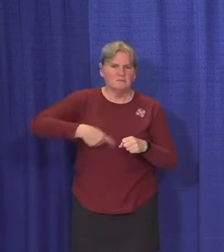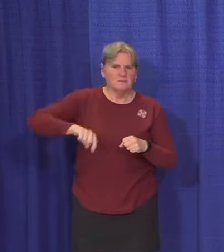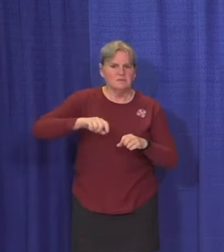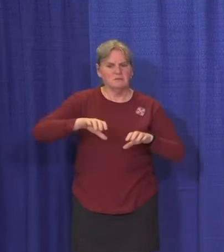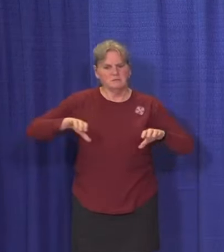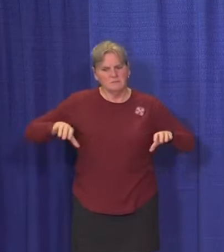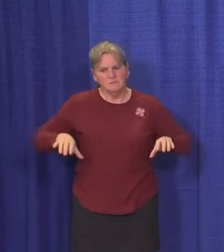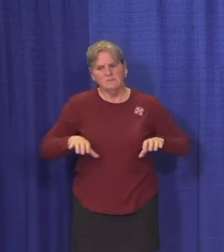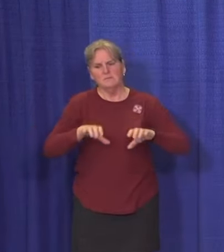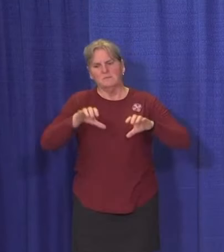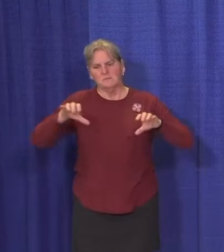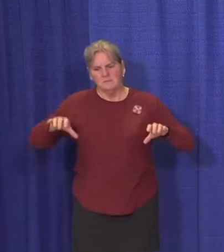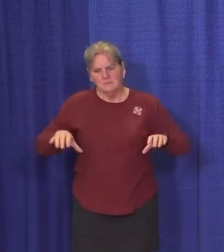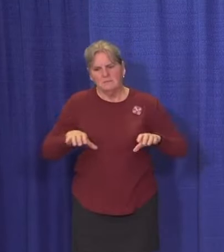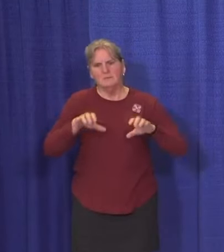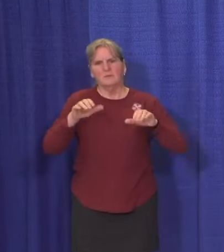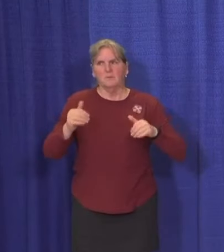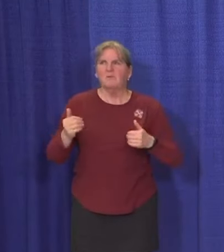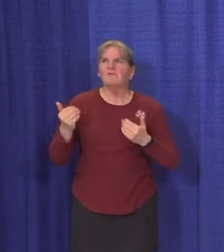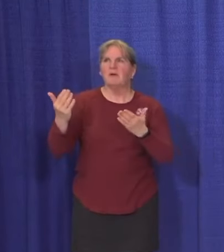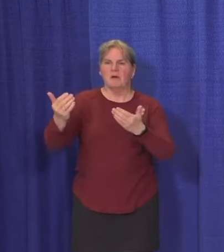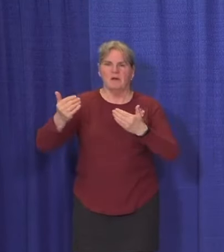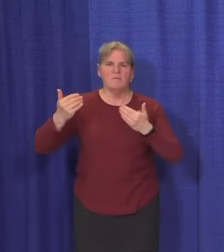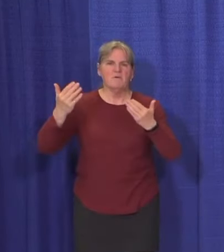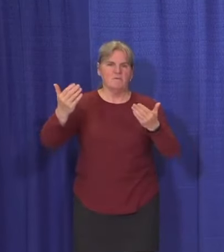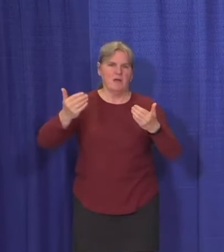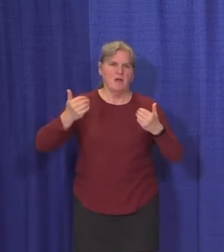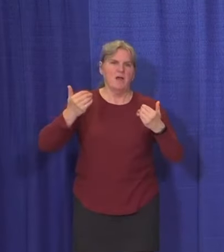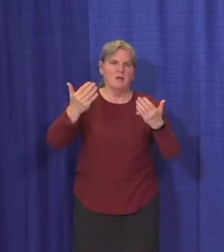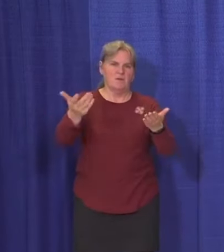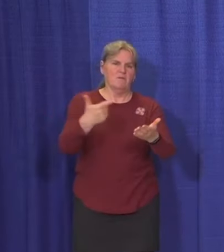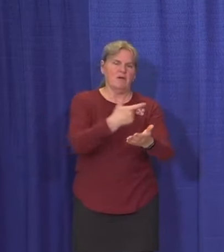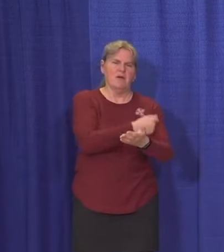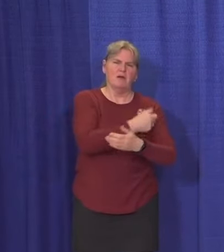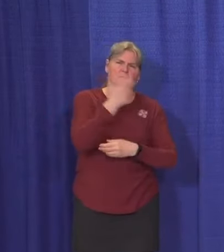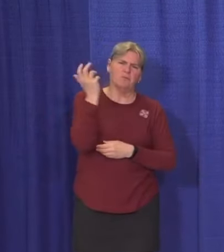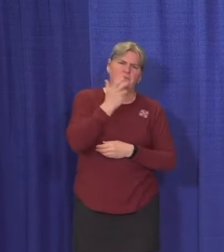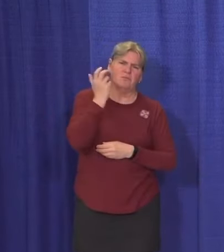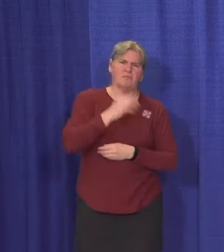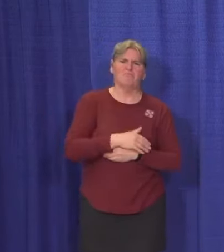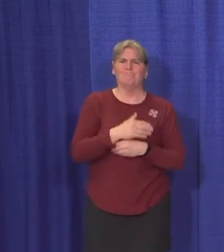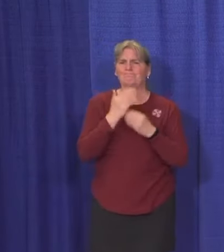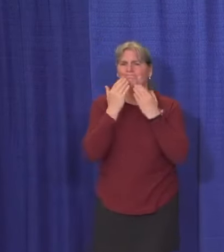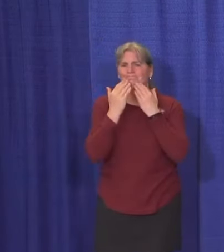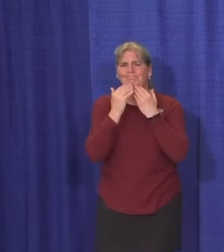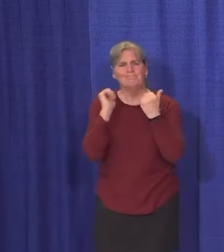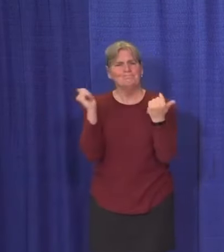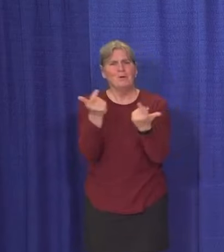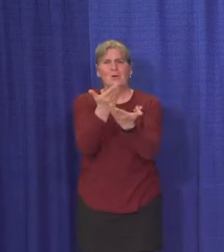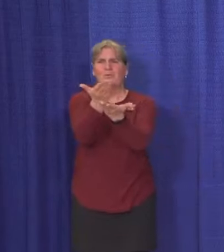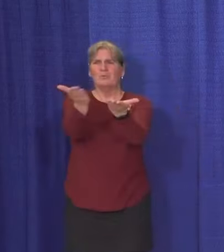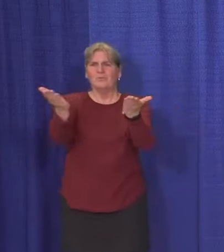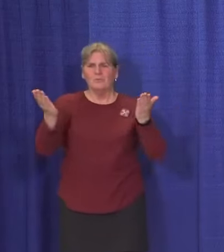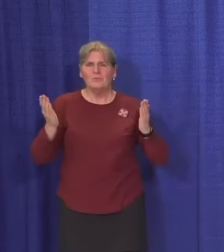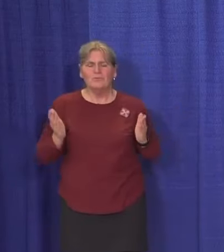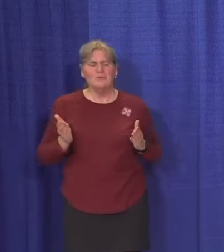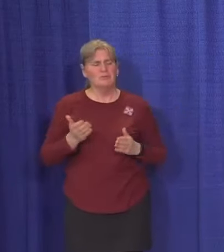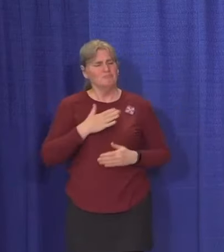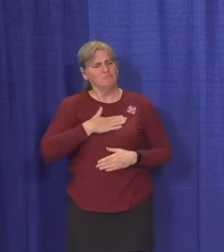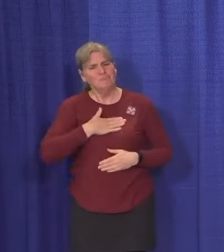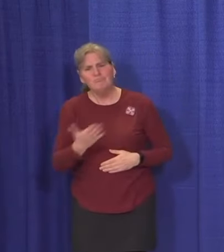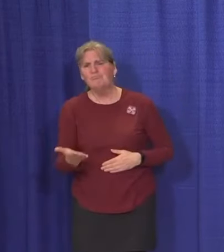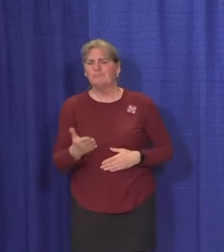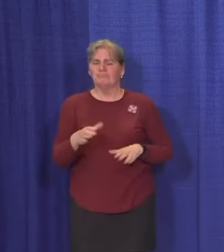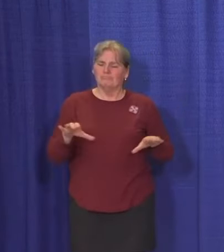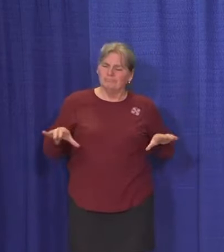efforts to get as many doses into as many arms as possible. So thank you to all of you who are selflessly